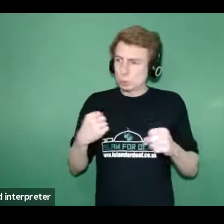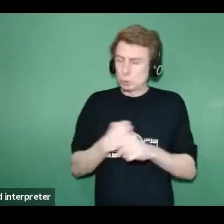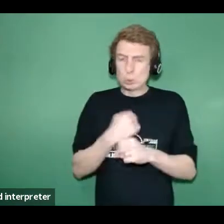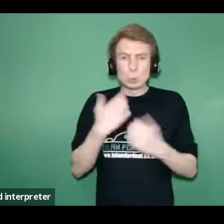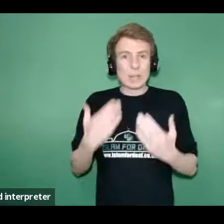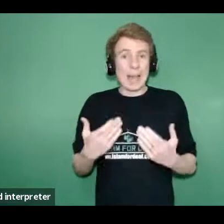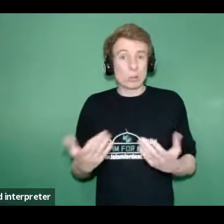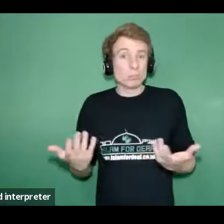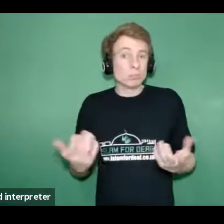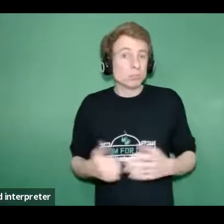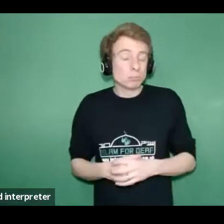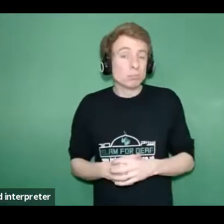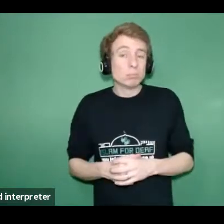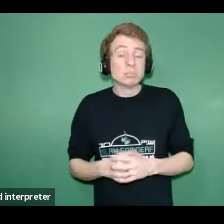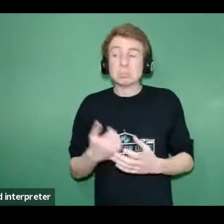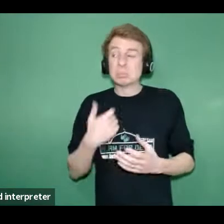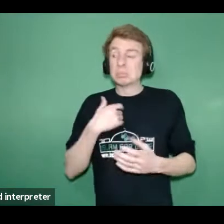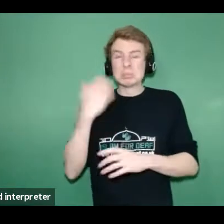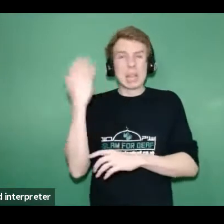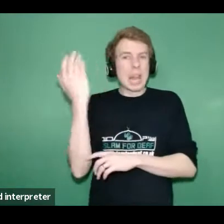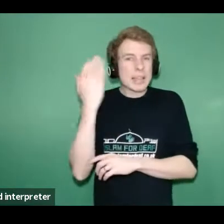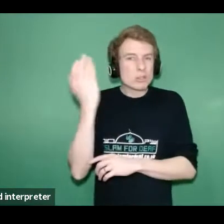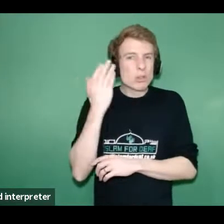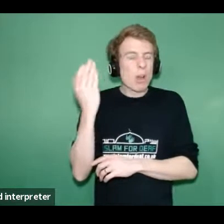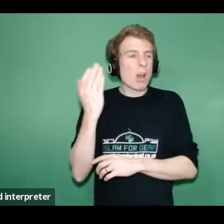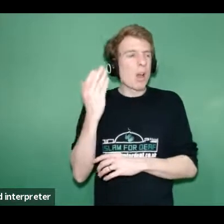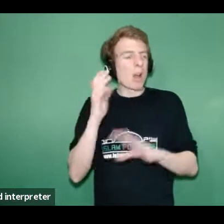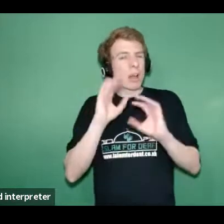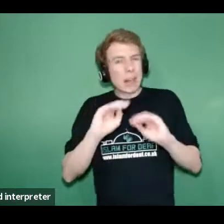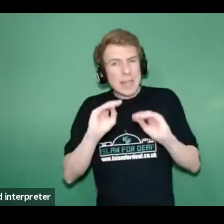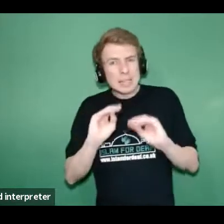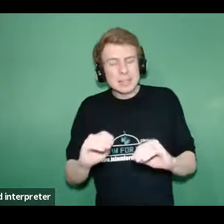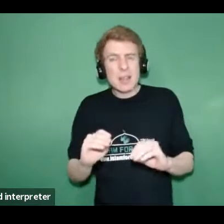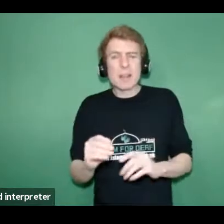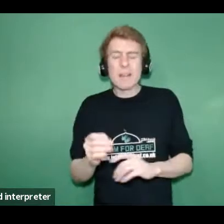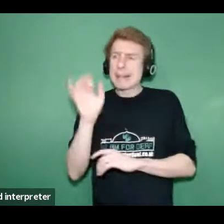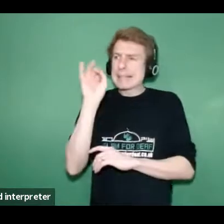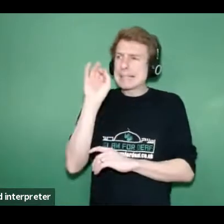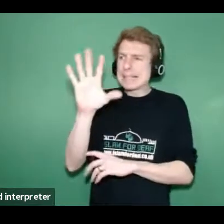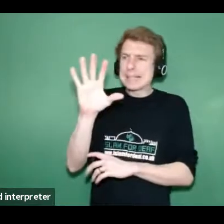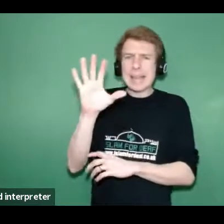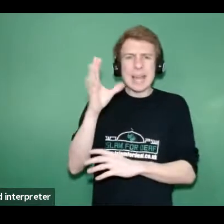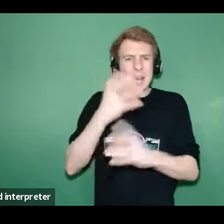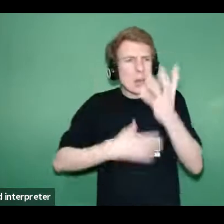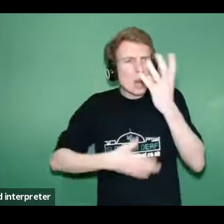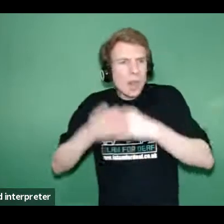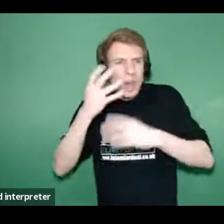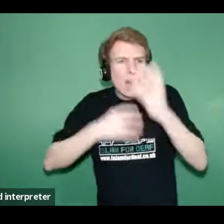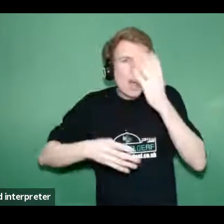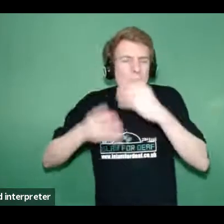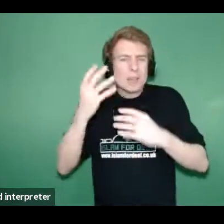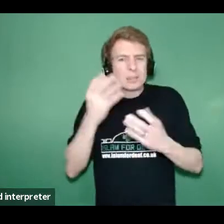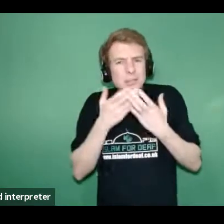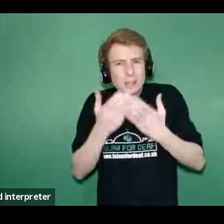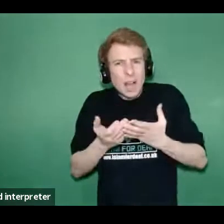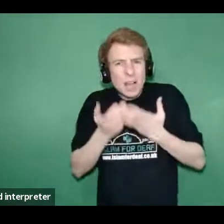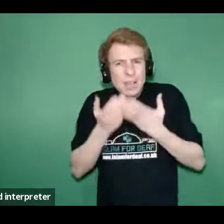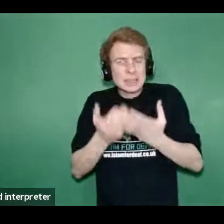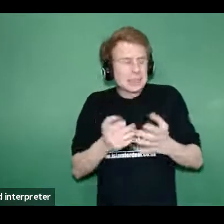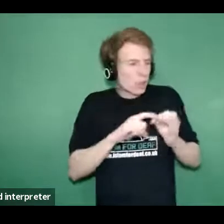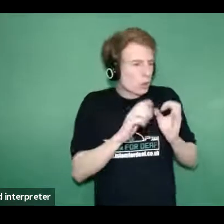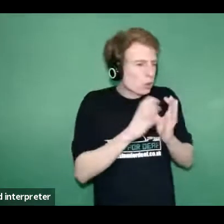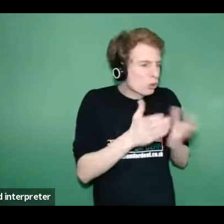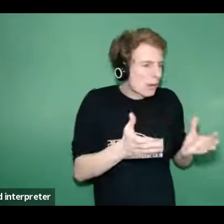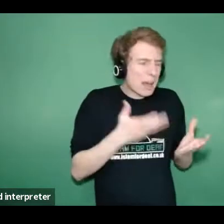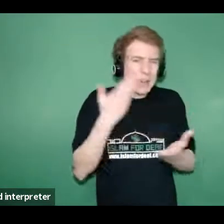and sittings and gatherings where the religion of Al-Islam is studied and the Quran is explained. And